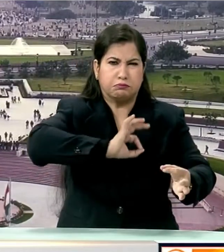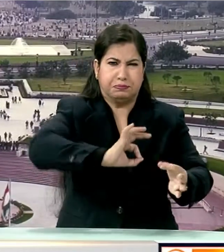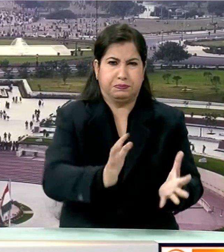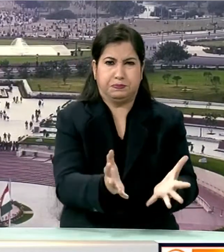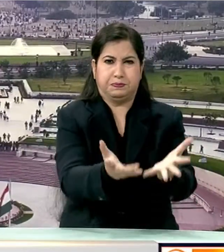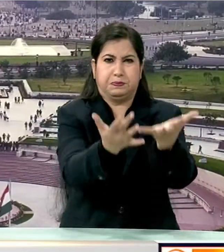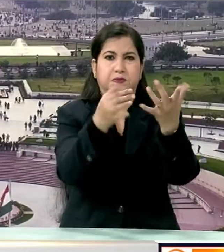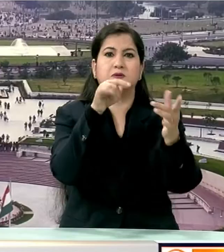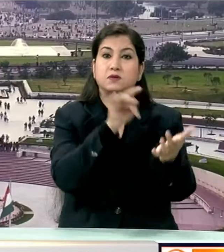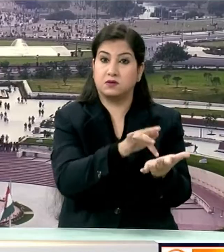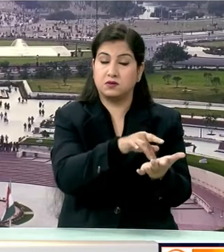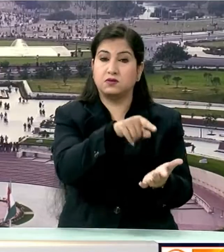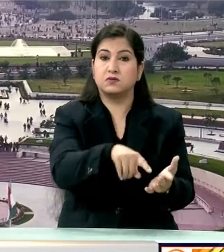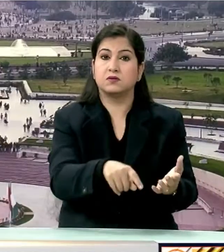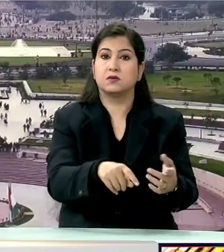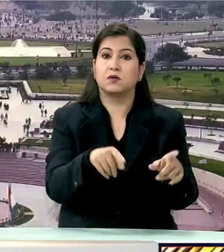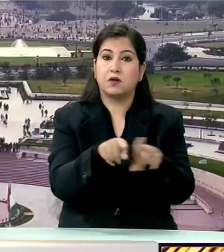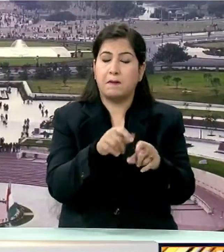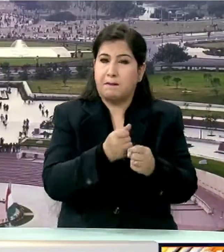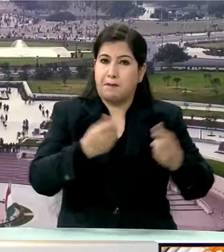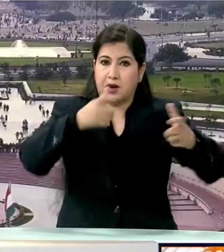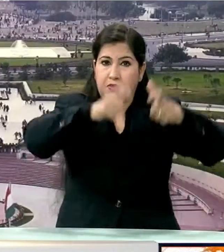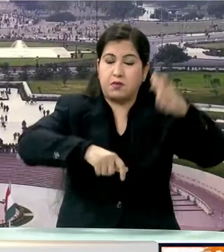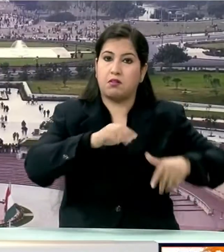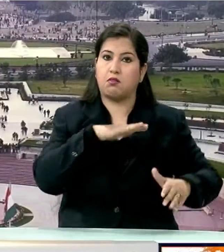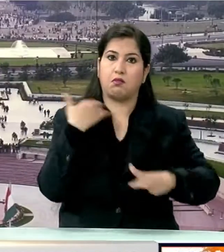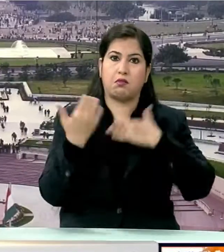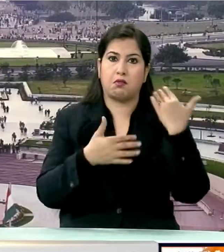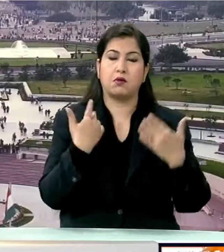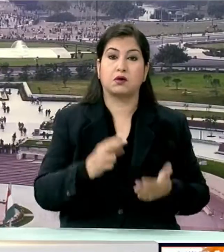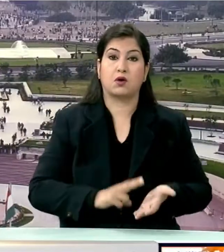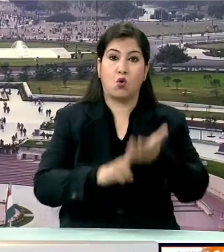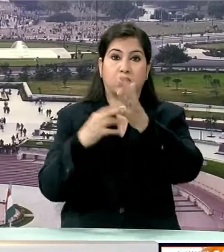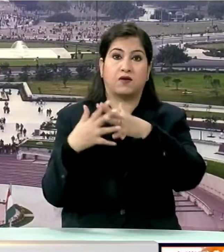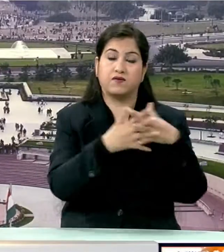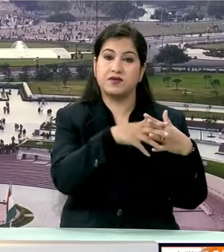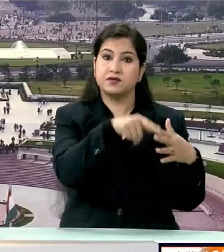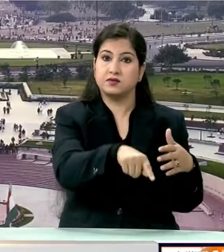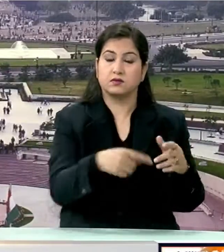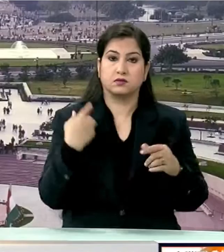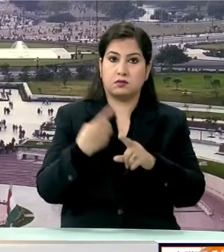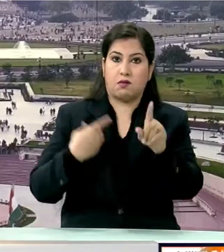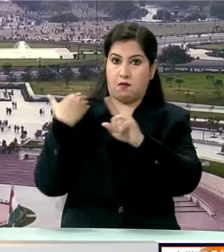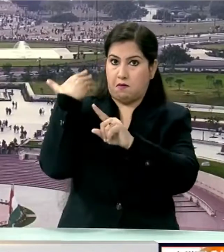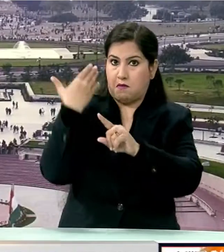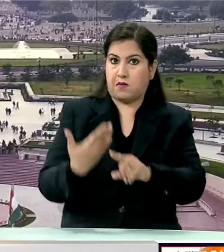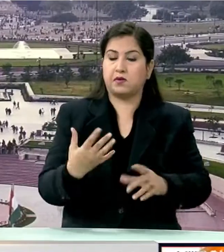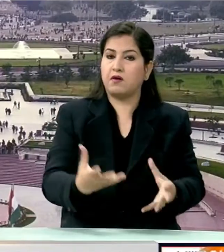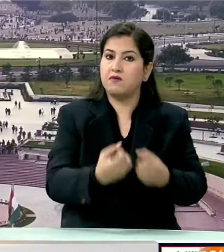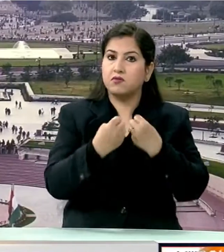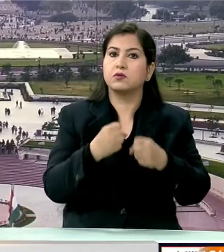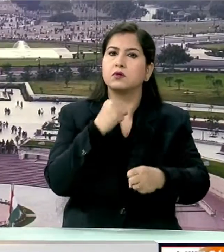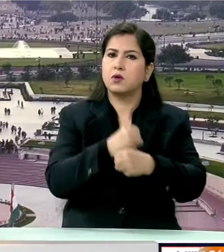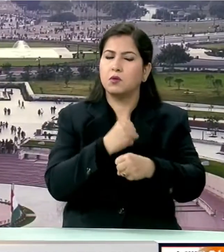gunmen in the Kaduna state attack. Hundreds of people have been killed in the northwest of Nigeria since last year in attacks the